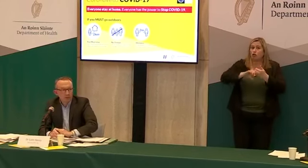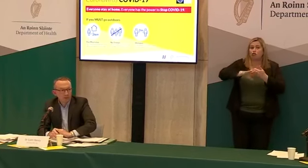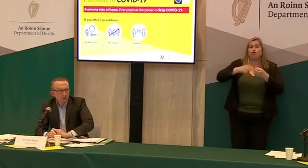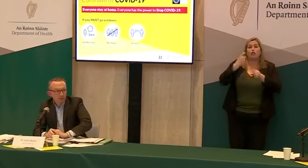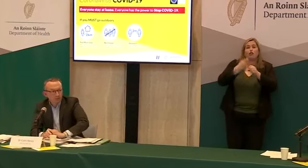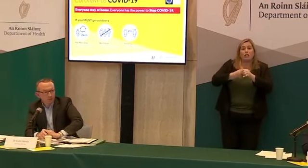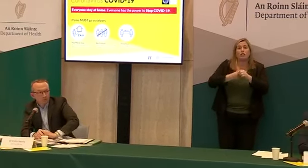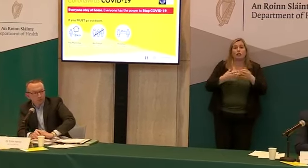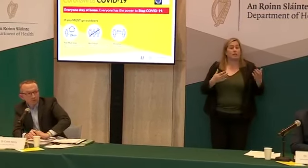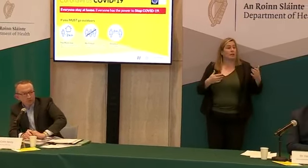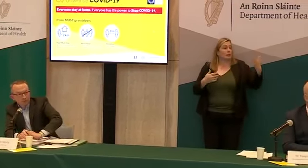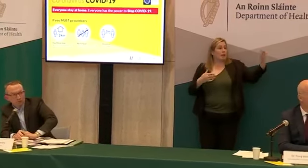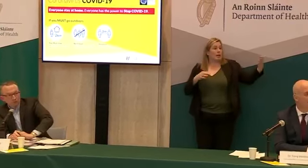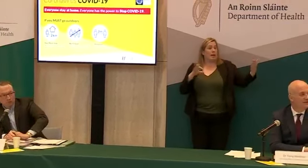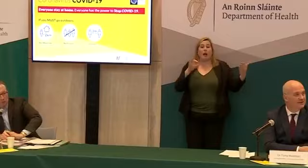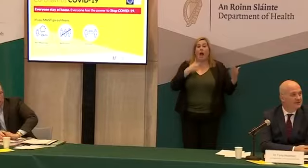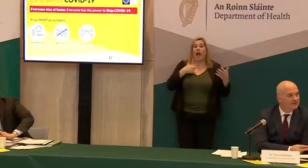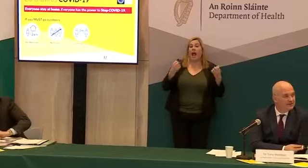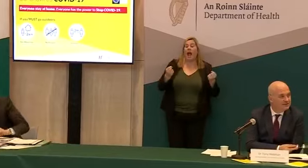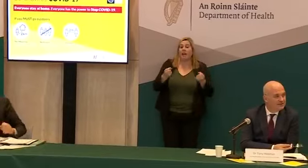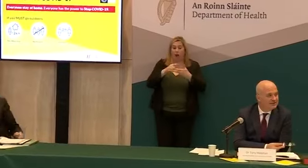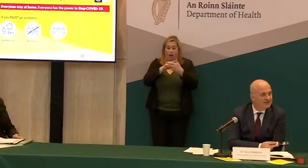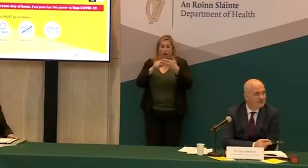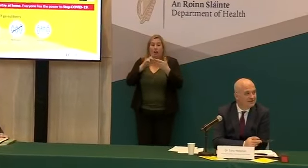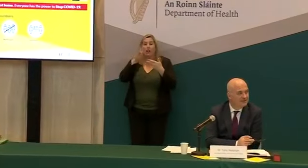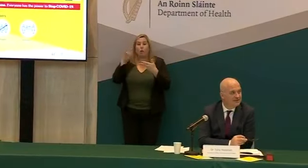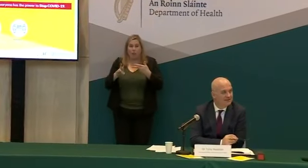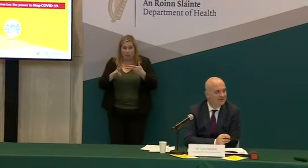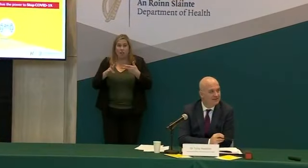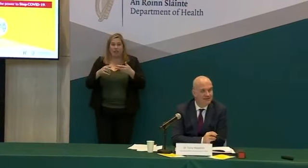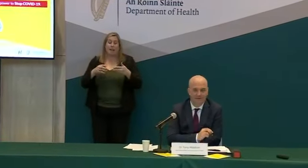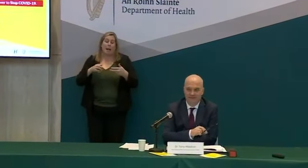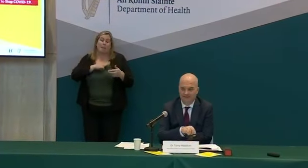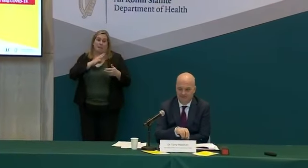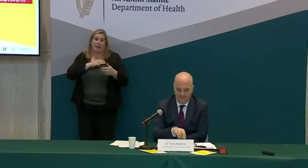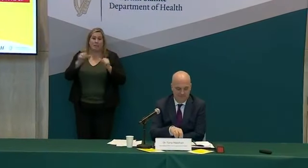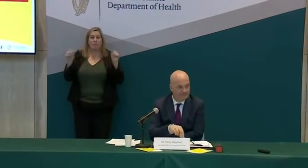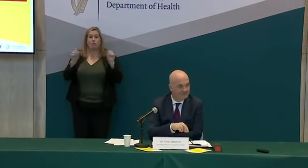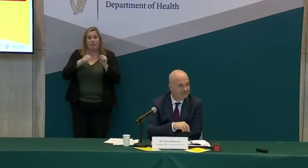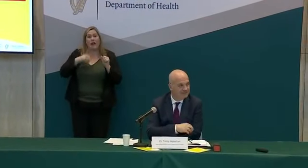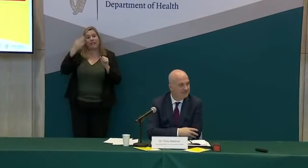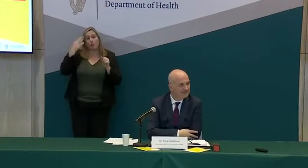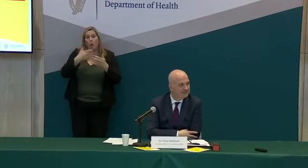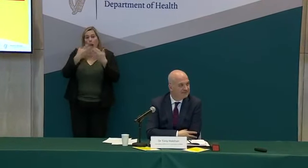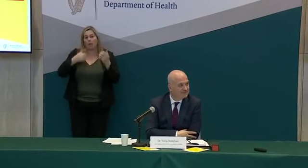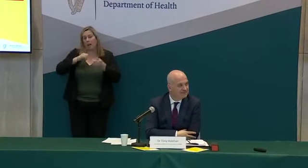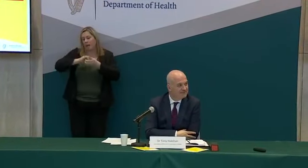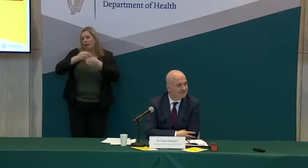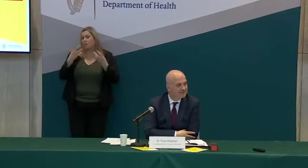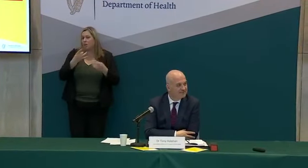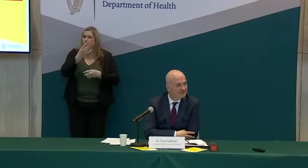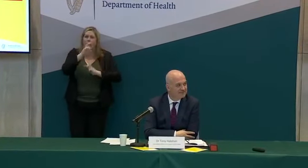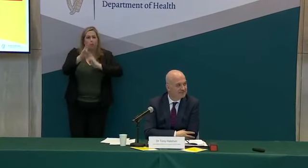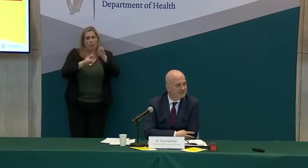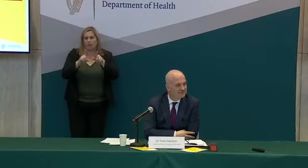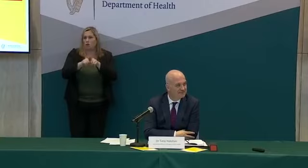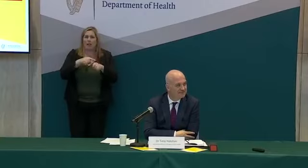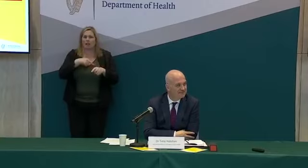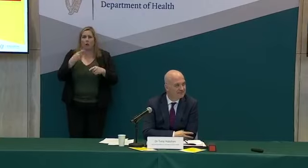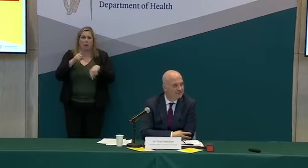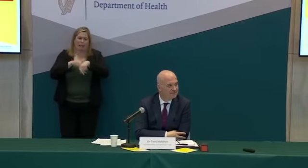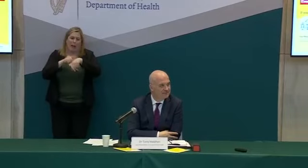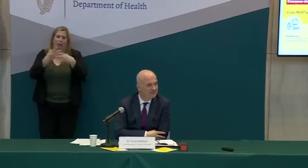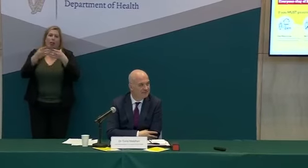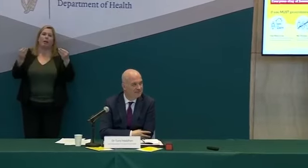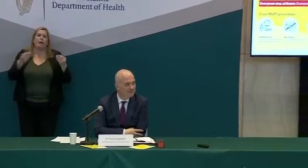I just have 3 questions, and feel free to be brief because I know a lot of our colleagues want to ask questions as well. We don't run out of time. Philip, can I just ask you, first of all, in